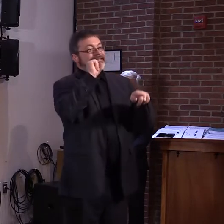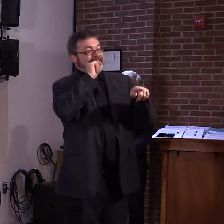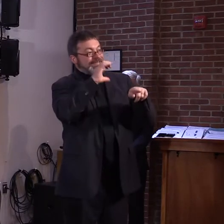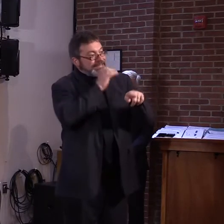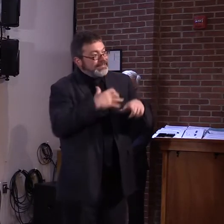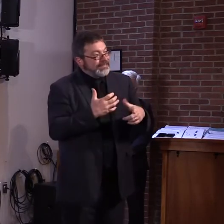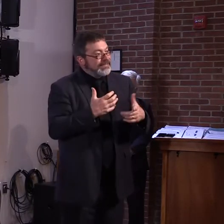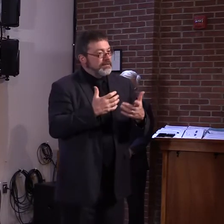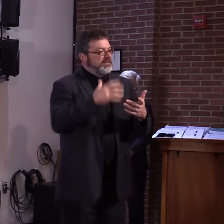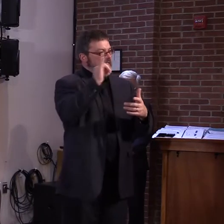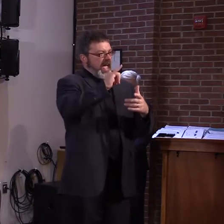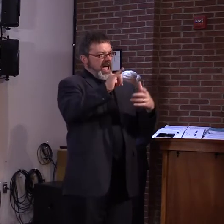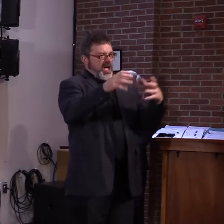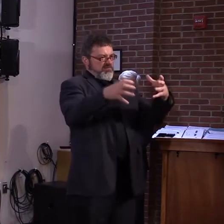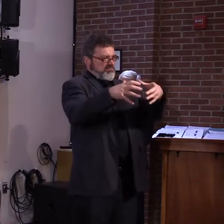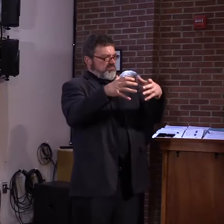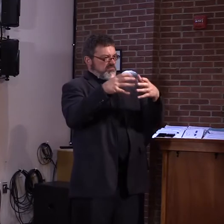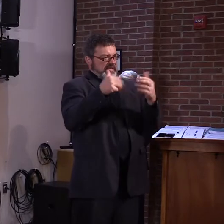Thank you.